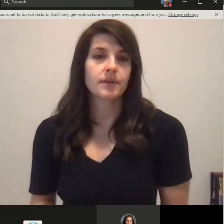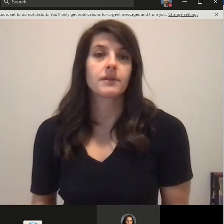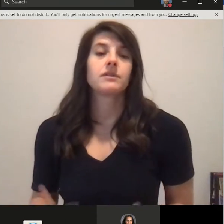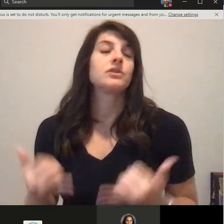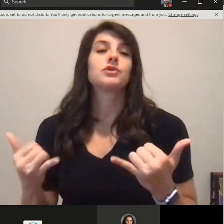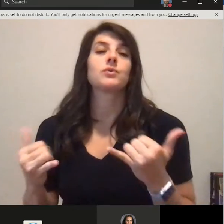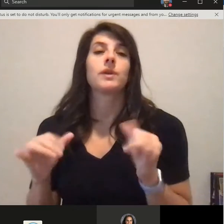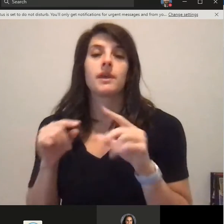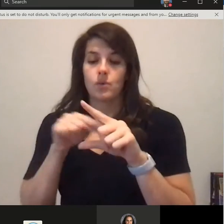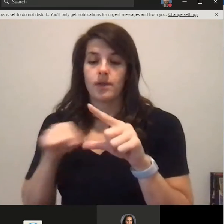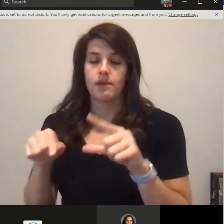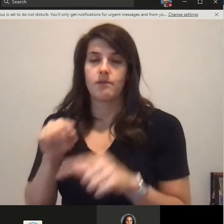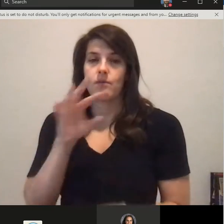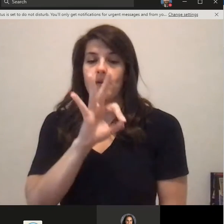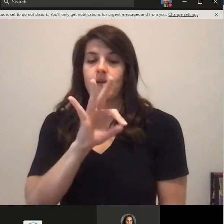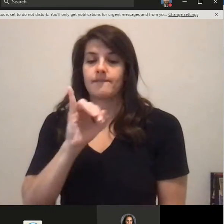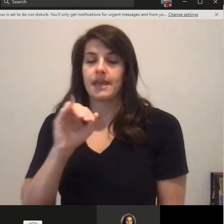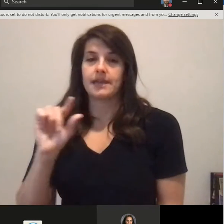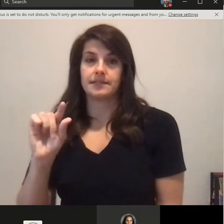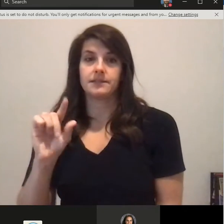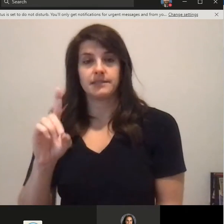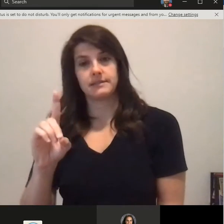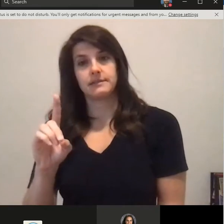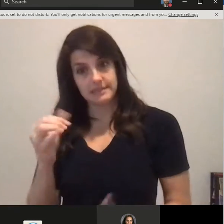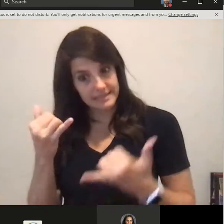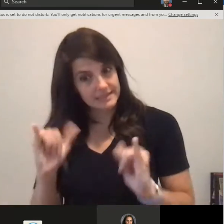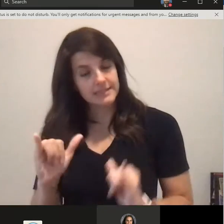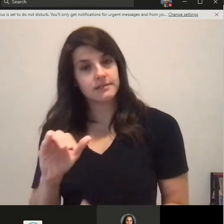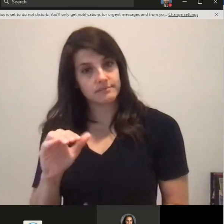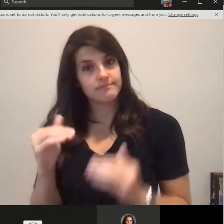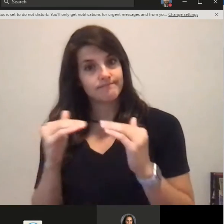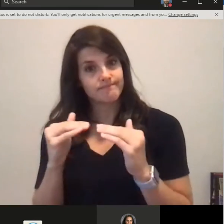FID, when you extend it, right around 65 degrees.